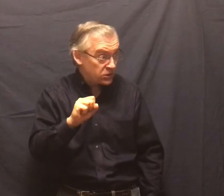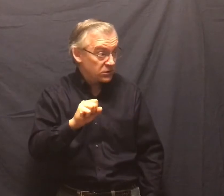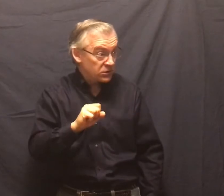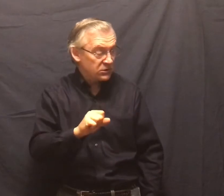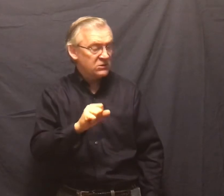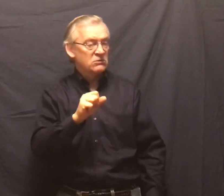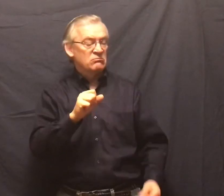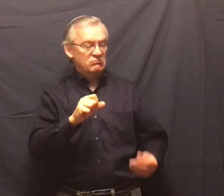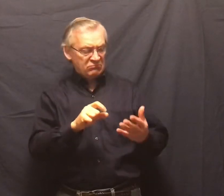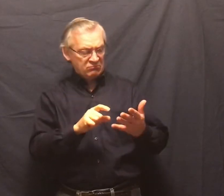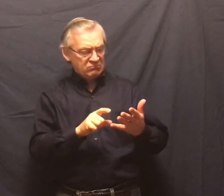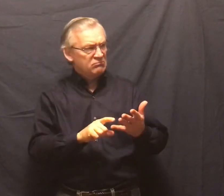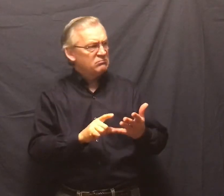nuts,